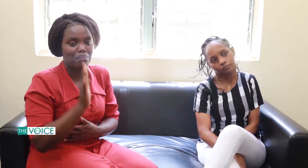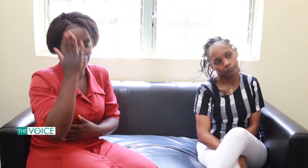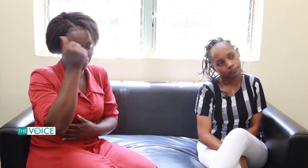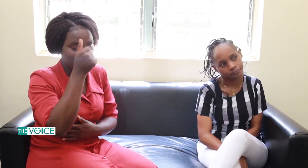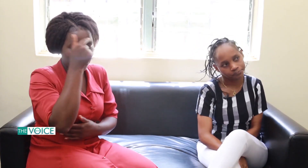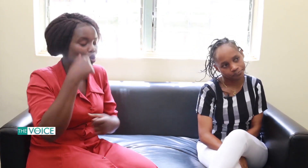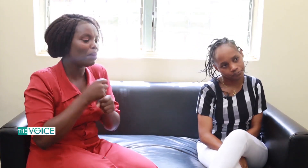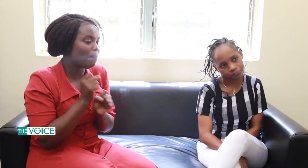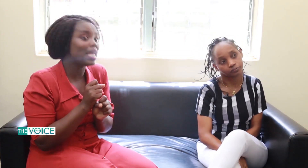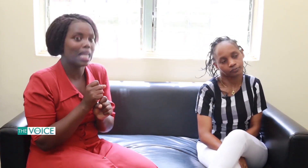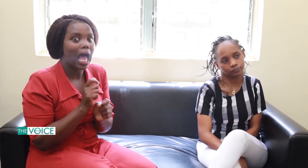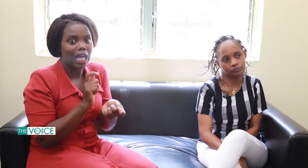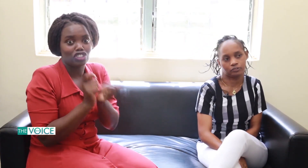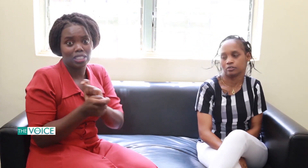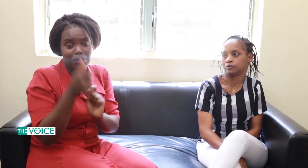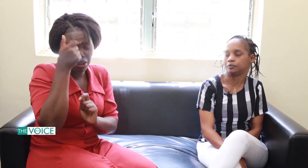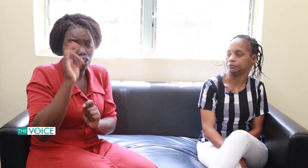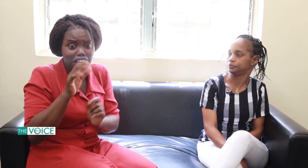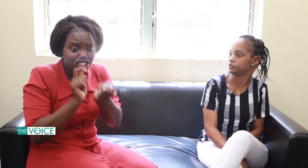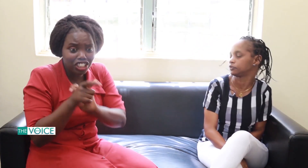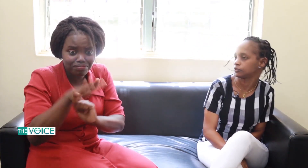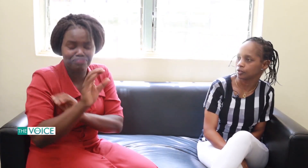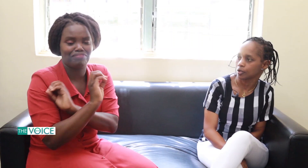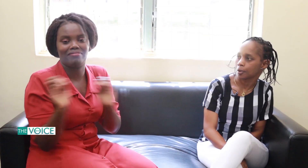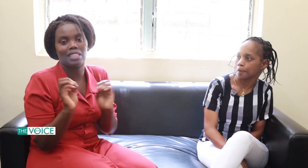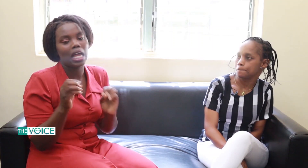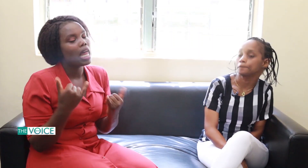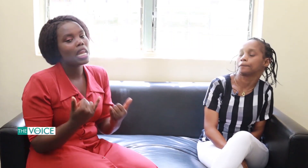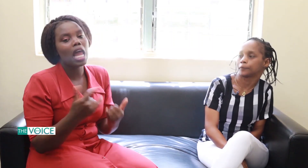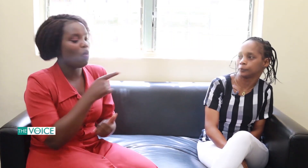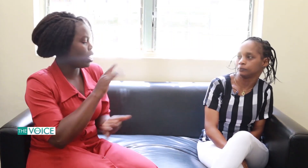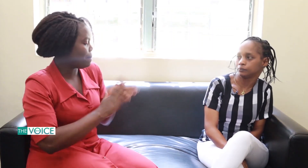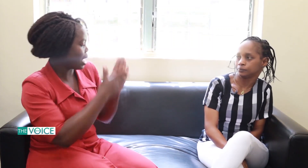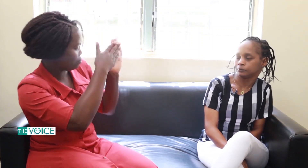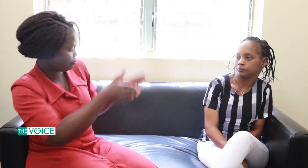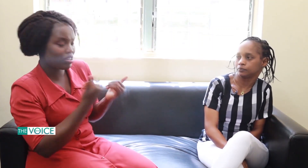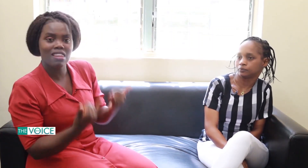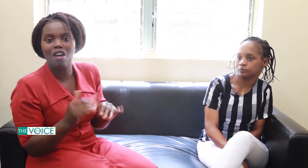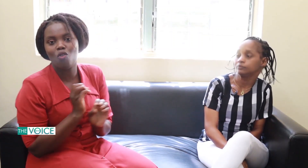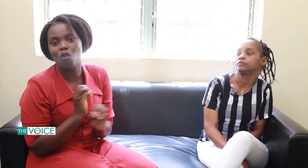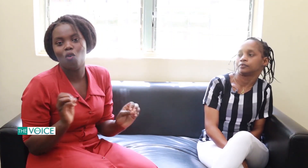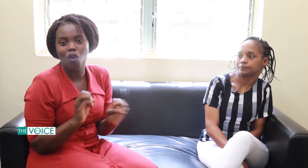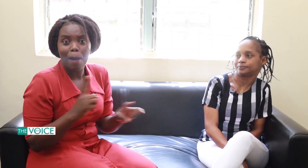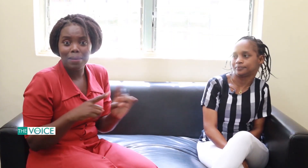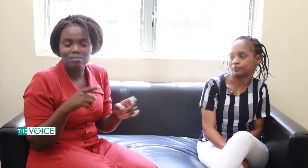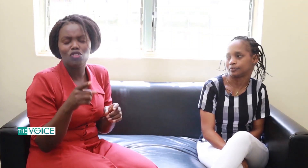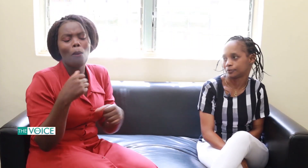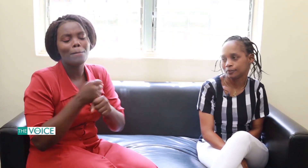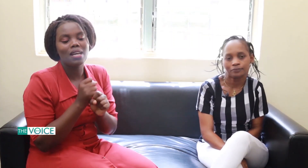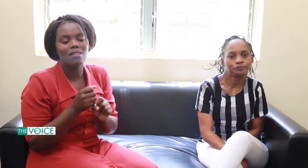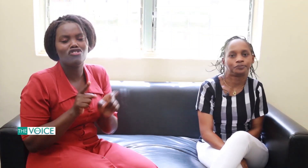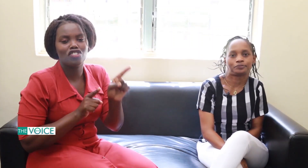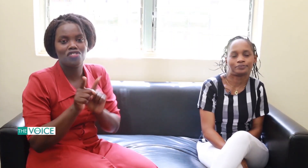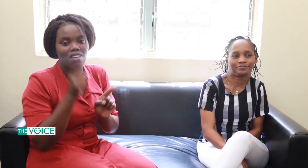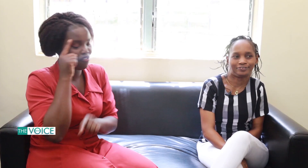I believe I want to appreciate your parents, because they made a change for you and they made a change for society. Now look